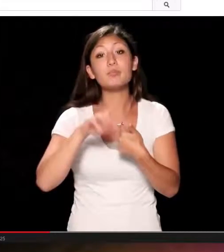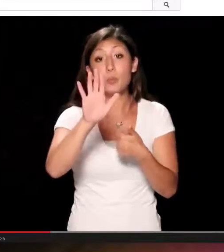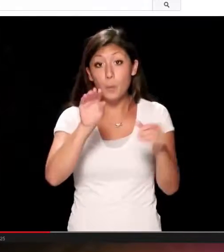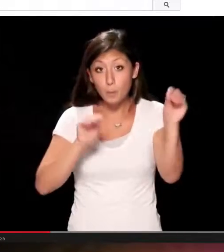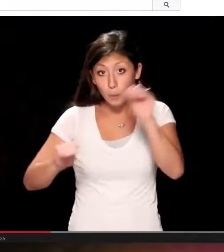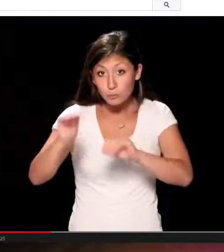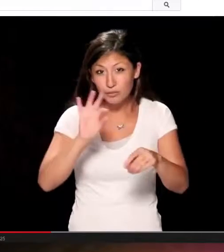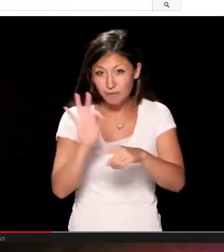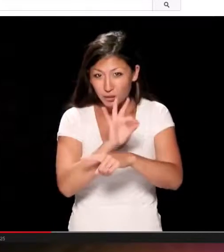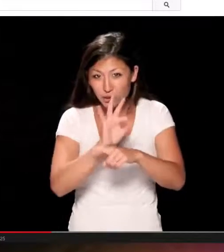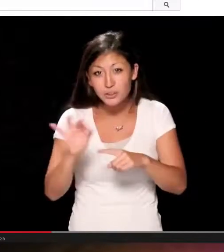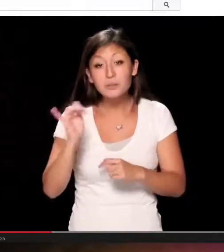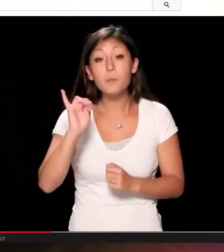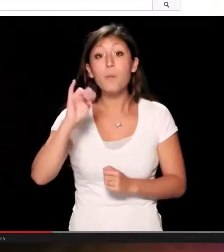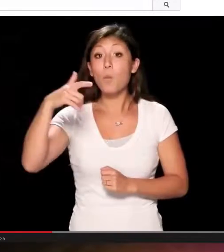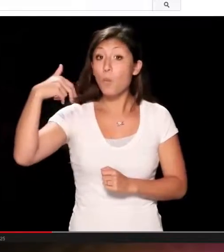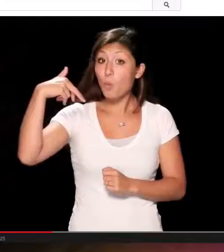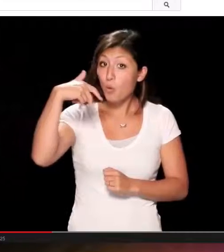So, for example,